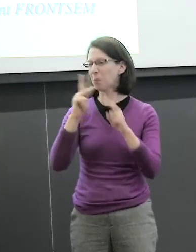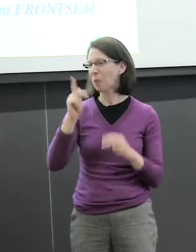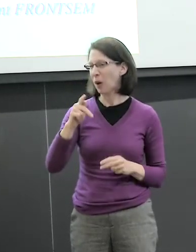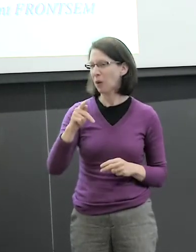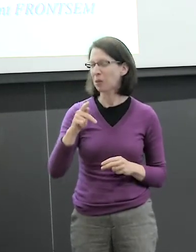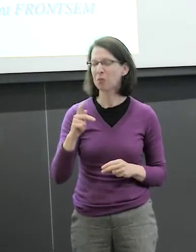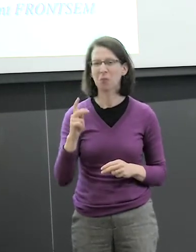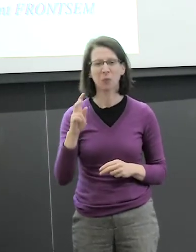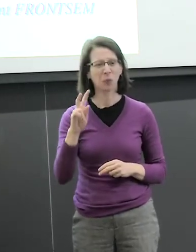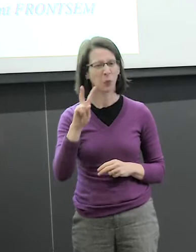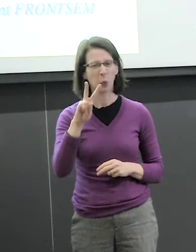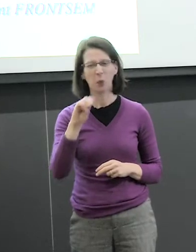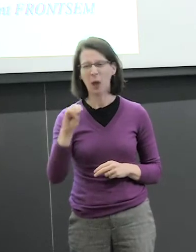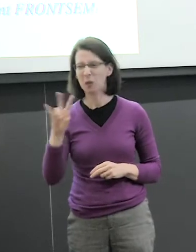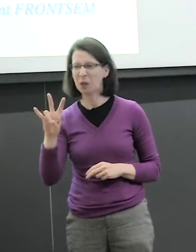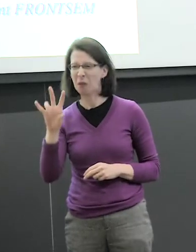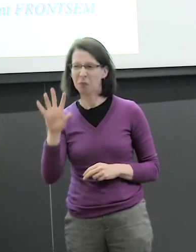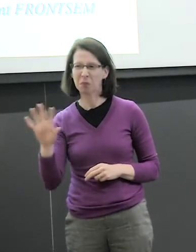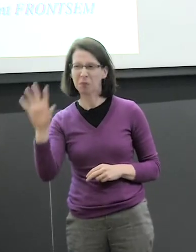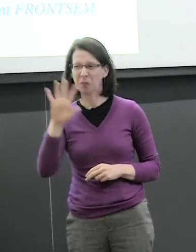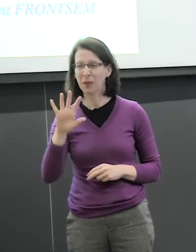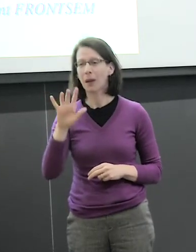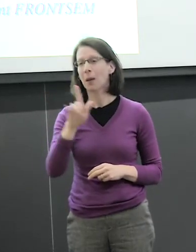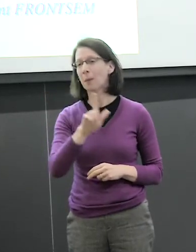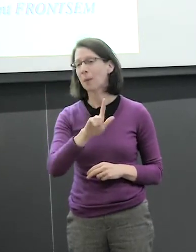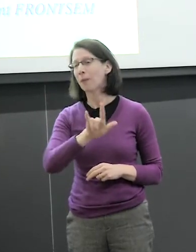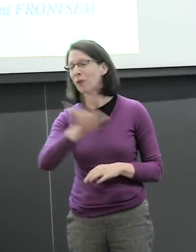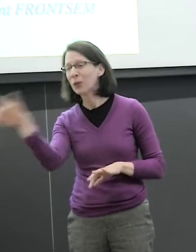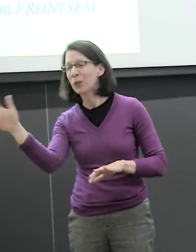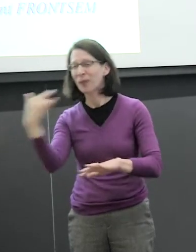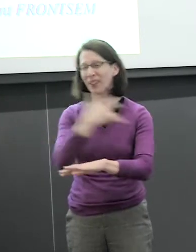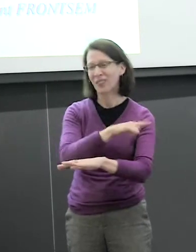around 2007 with several back and forth.